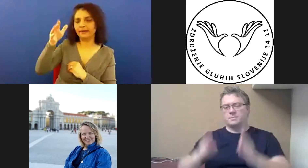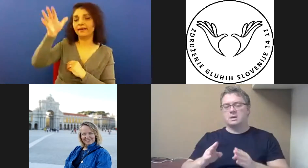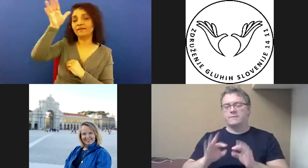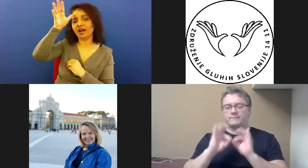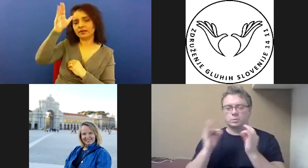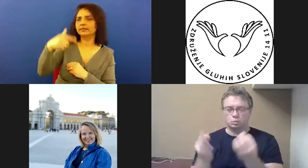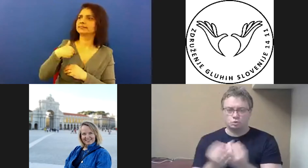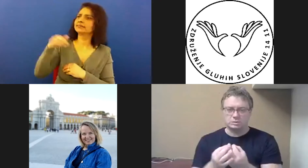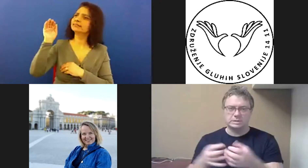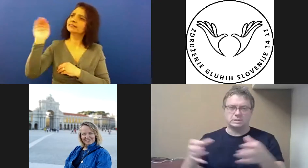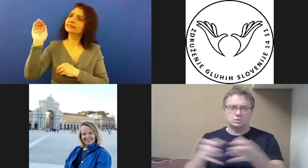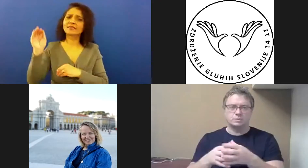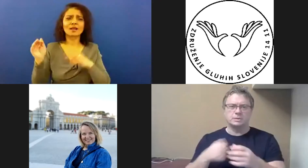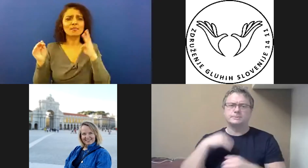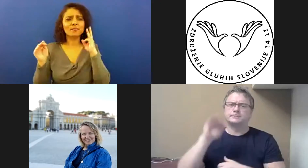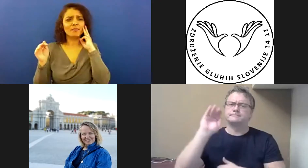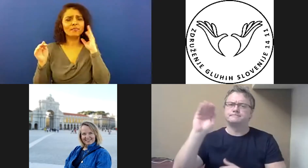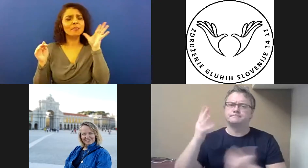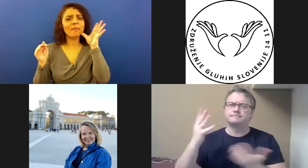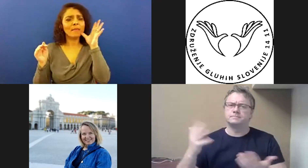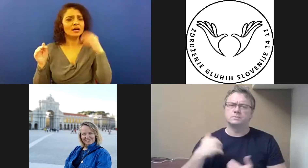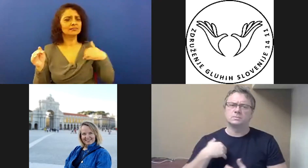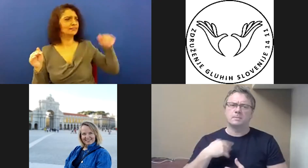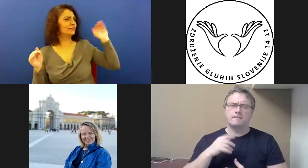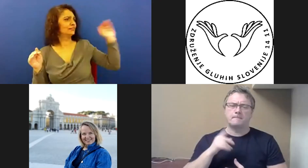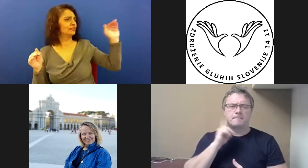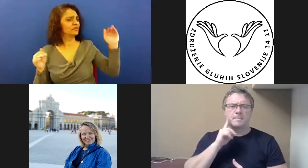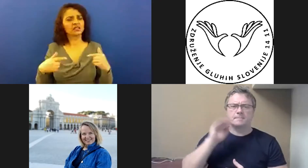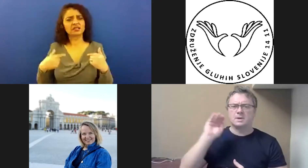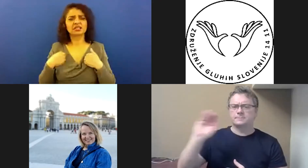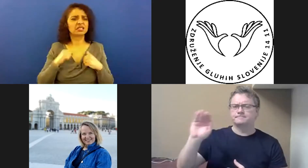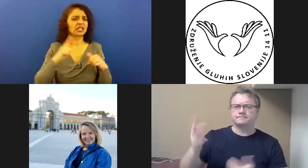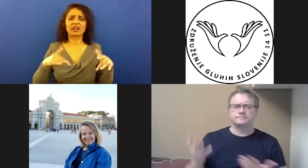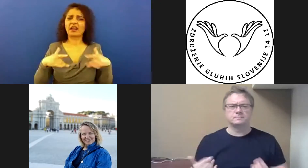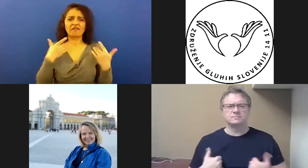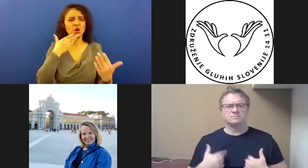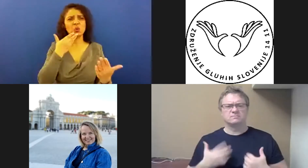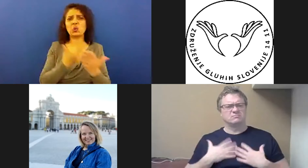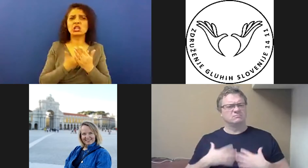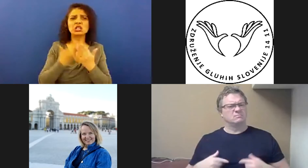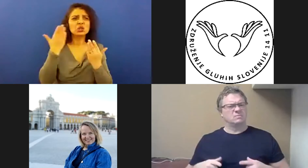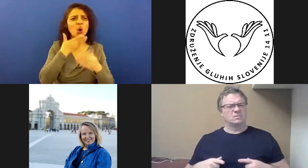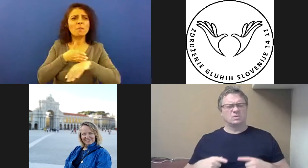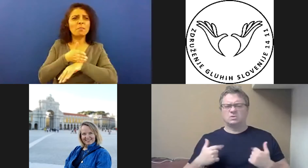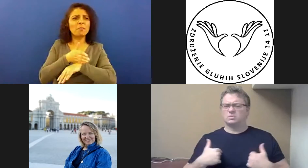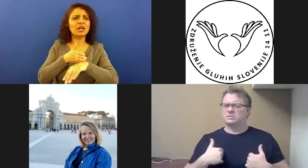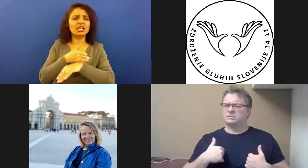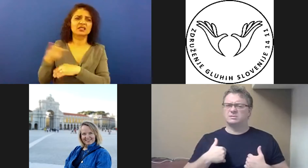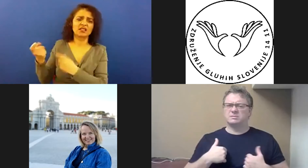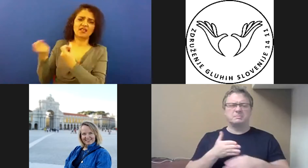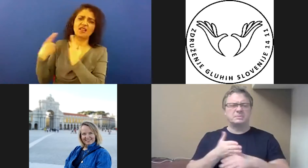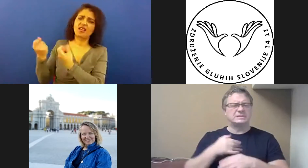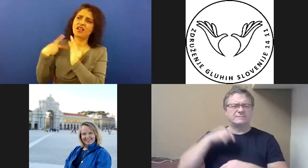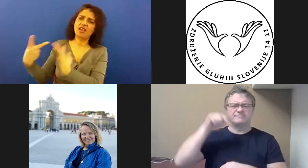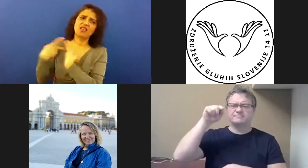I was always happy to spend the two school holidays a year with my family at home. And